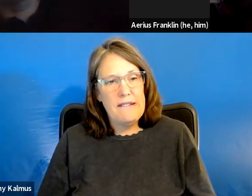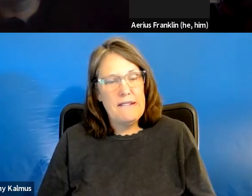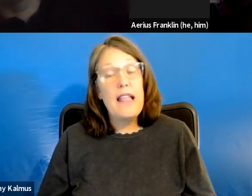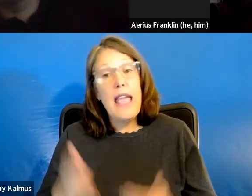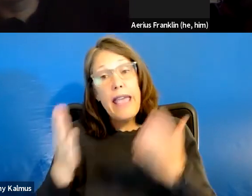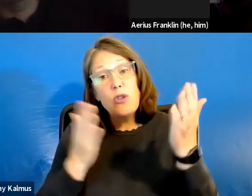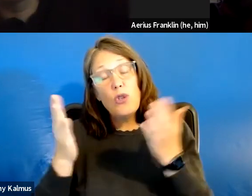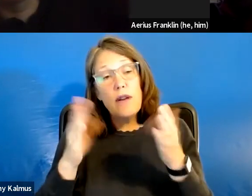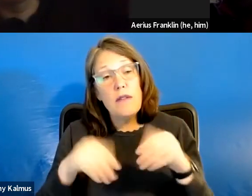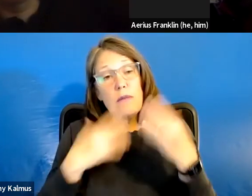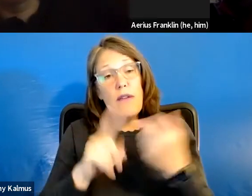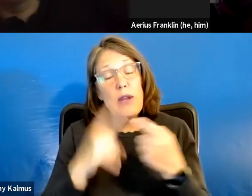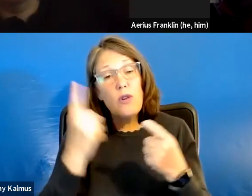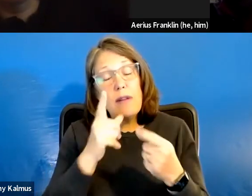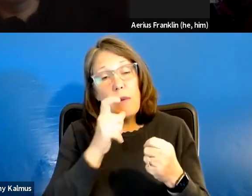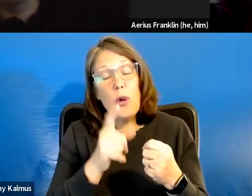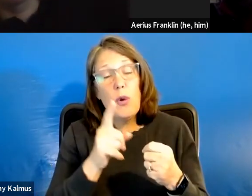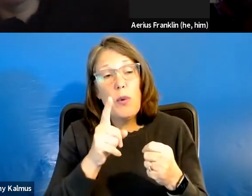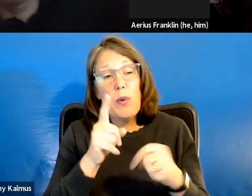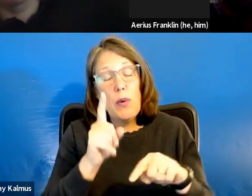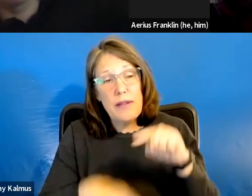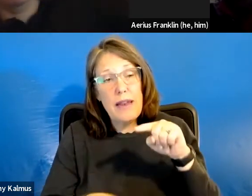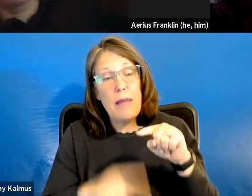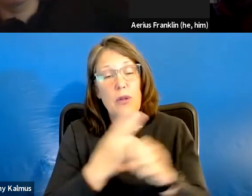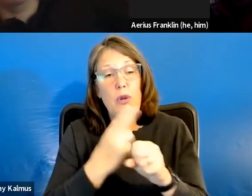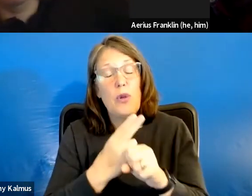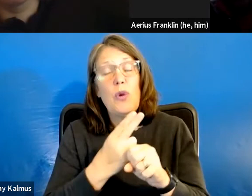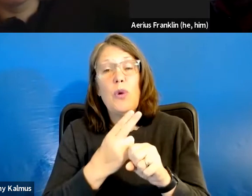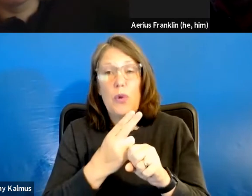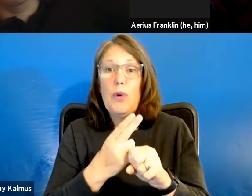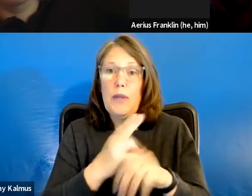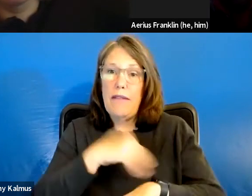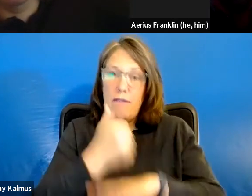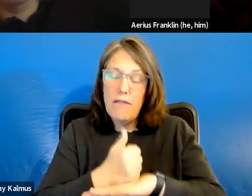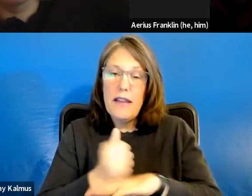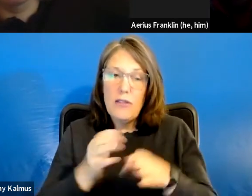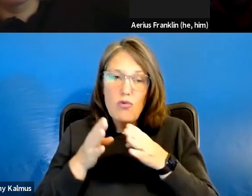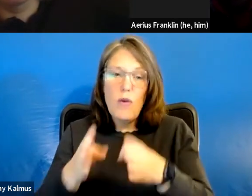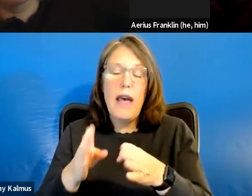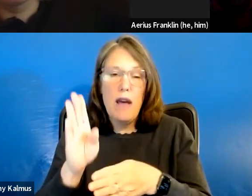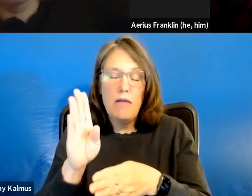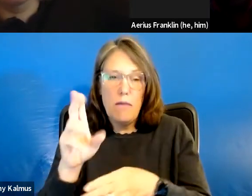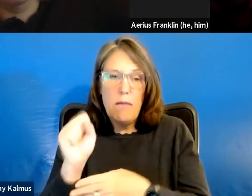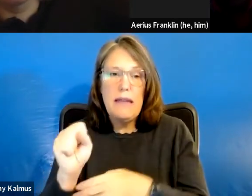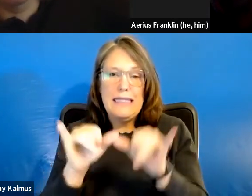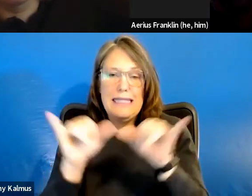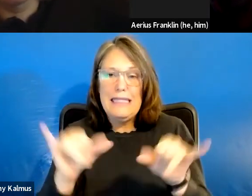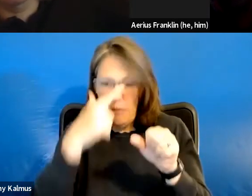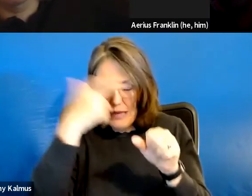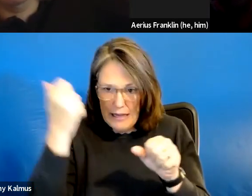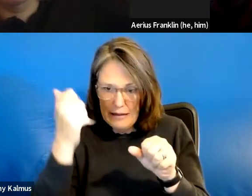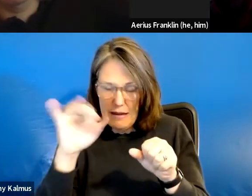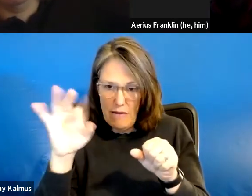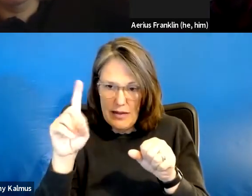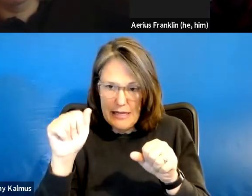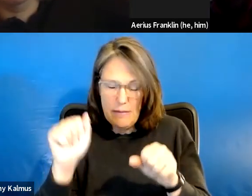A service provided to someone who is unable to use a fixed route bus system due to a disability.